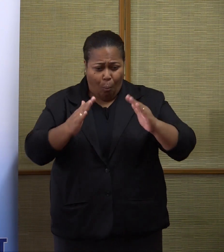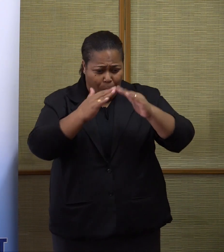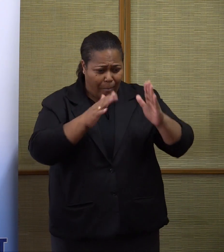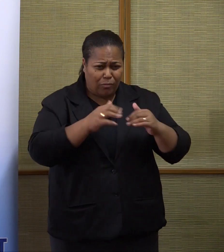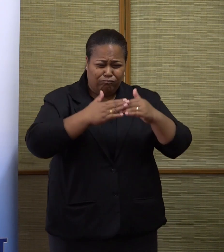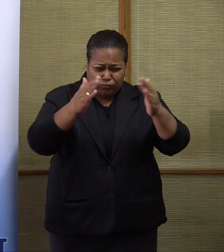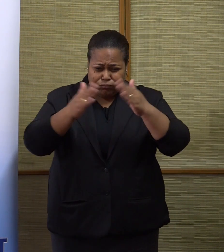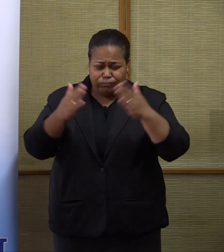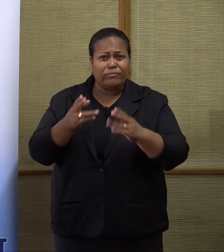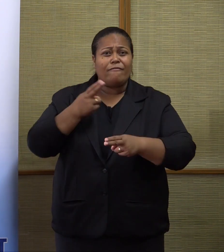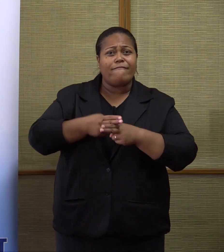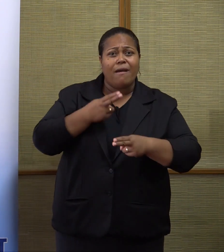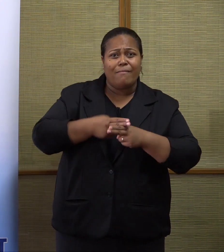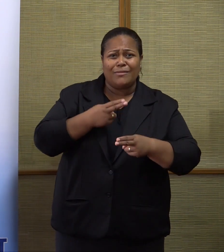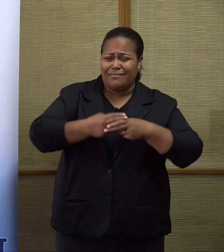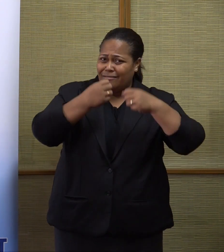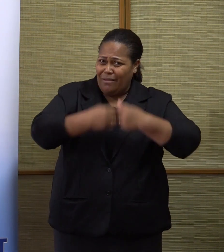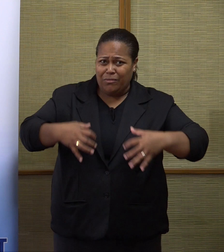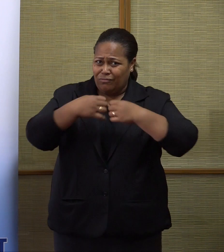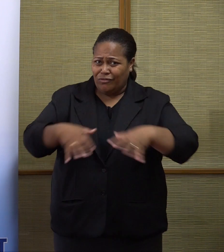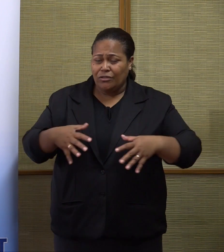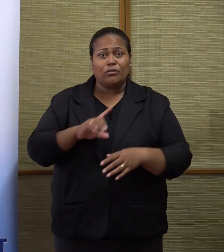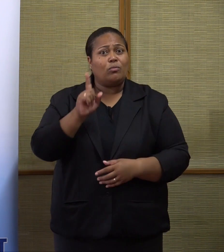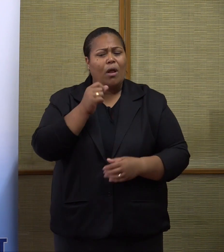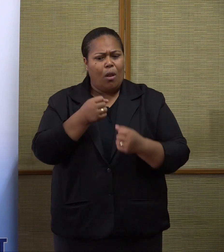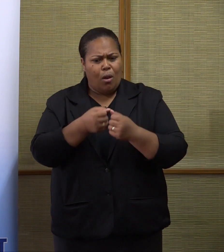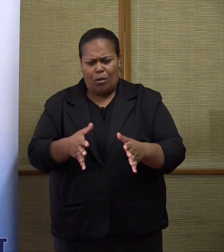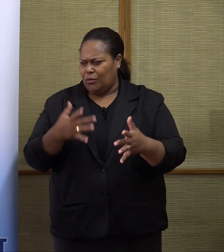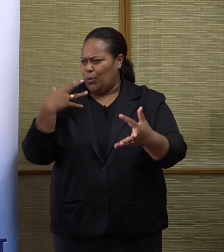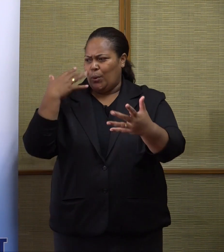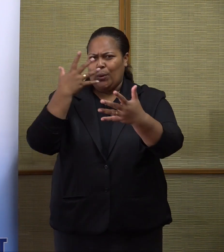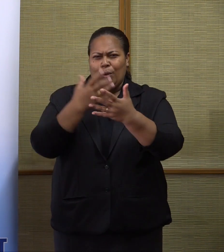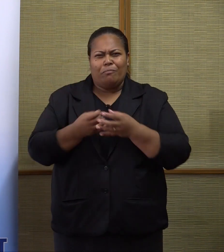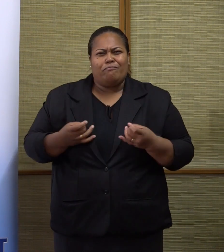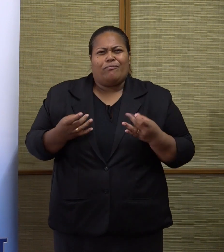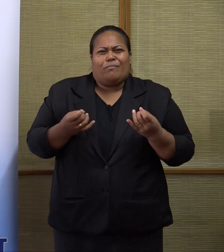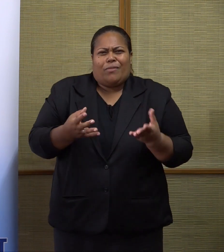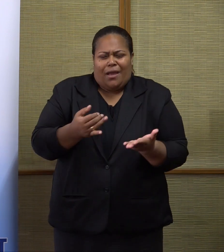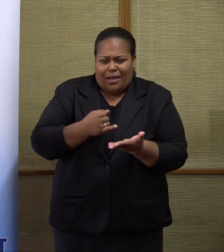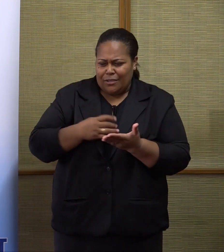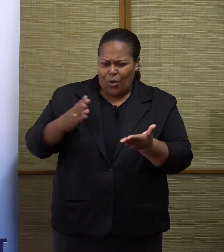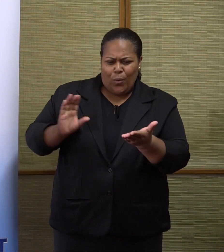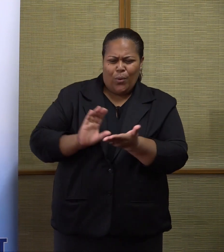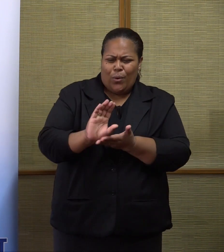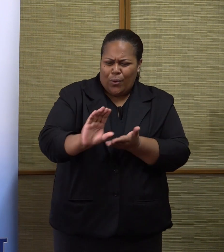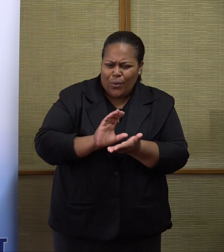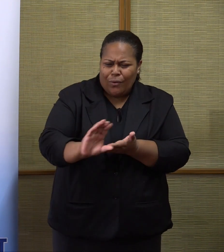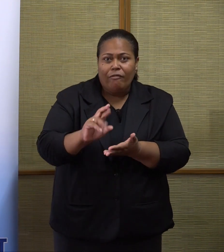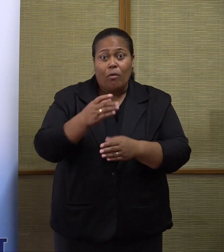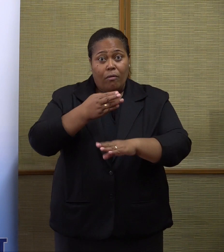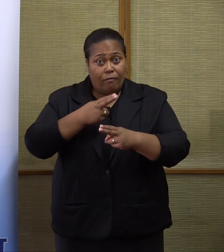regards to their farms, what they have lost over the years. the investment that has gone into